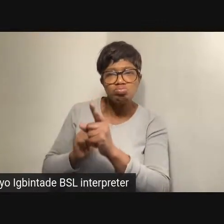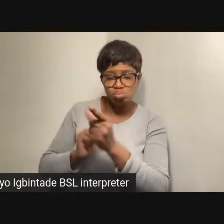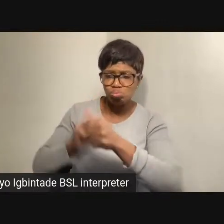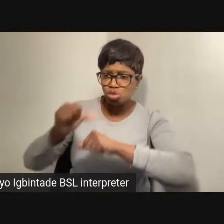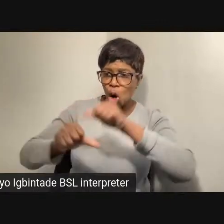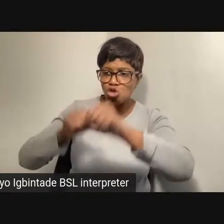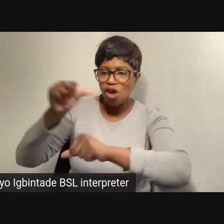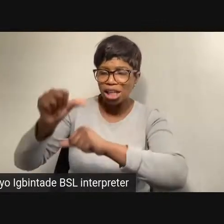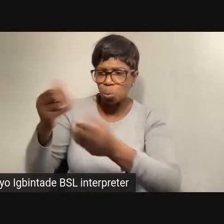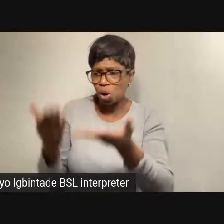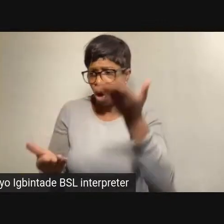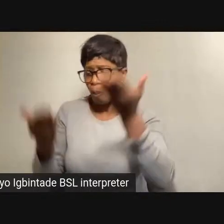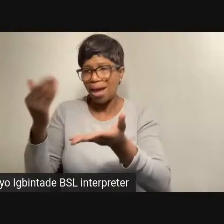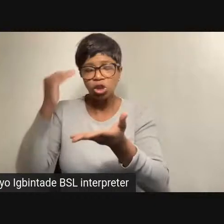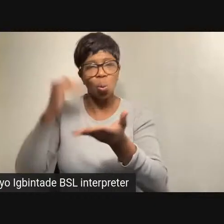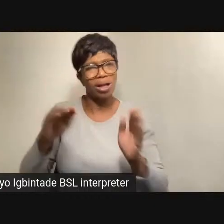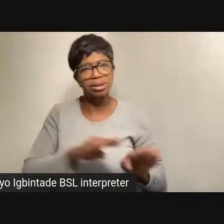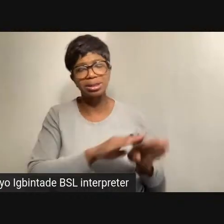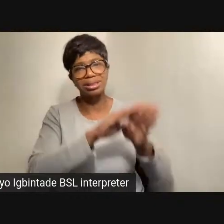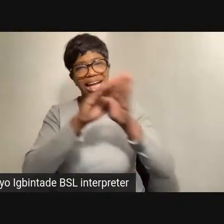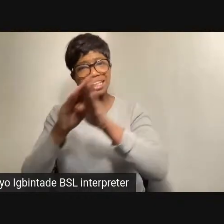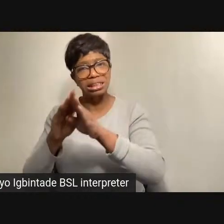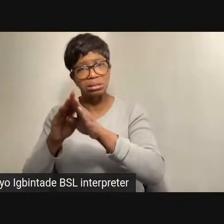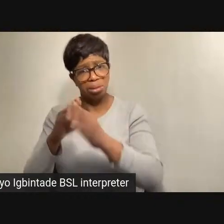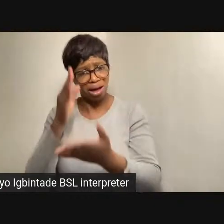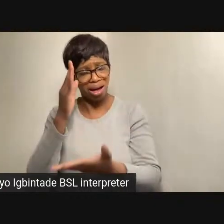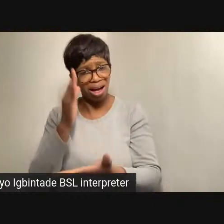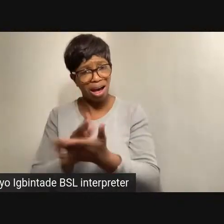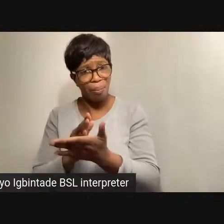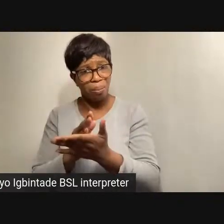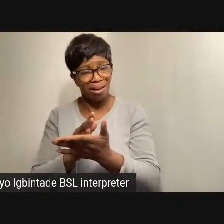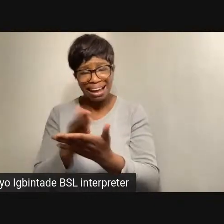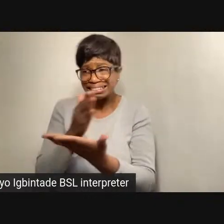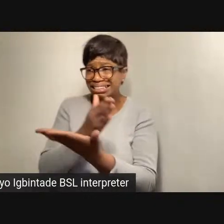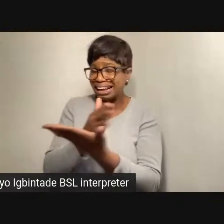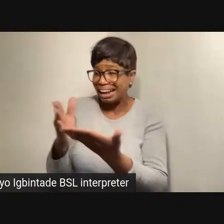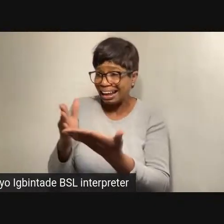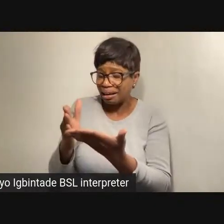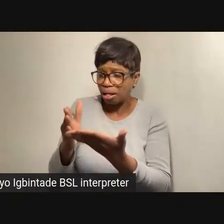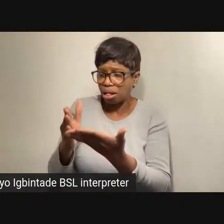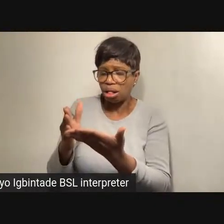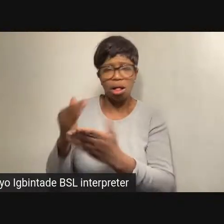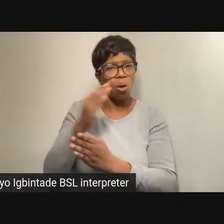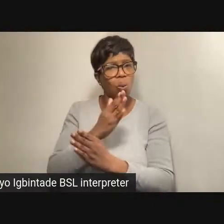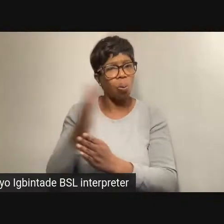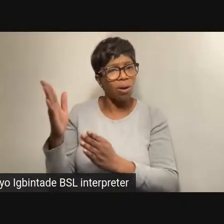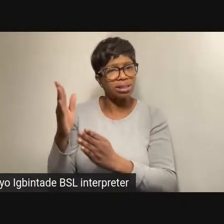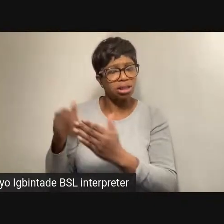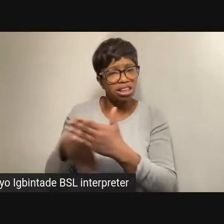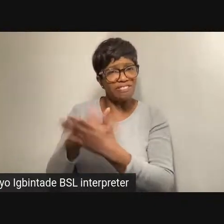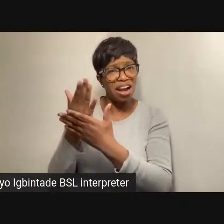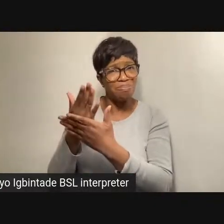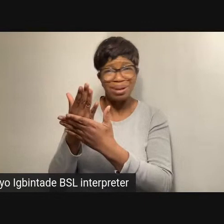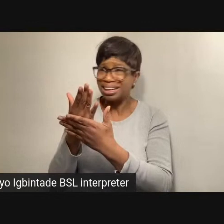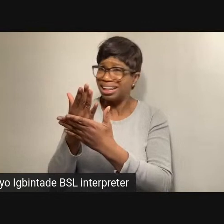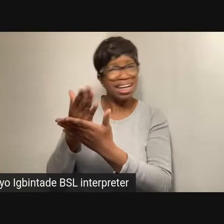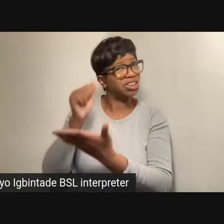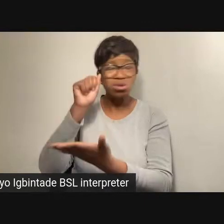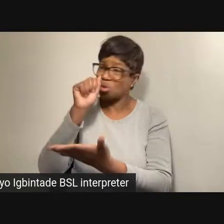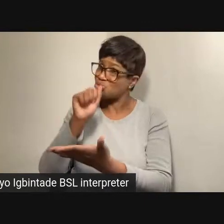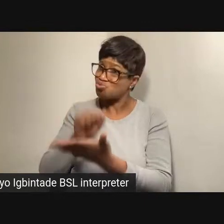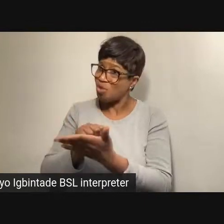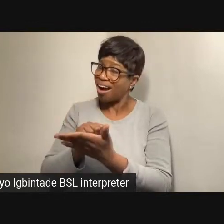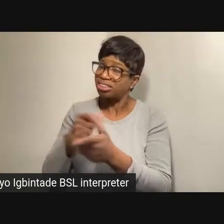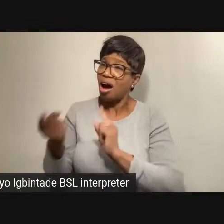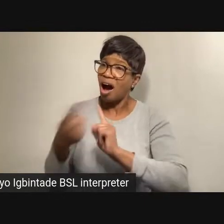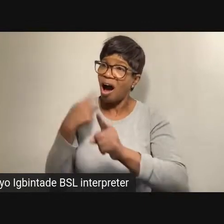when it is becoming increasingly clearer that Western development is not the answer that is fit for